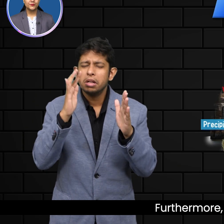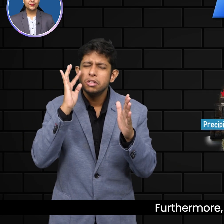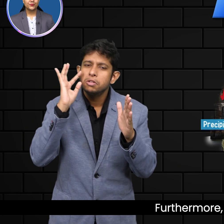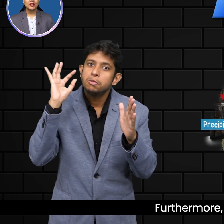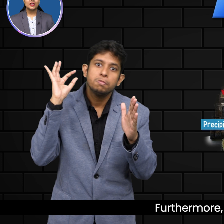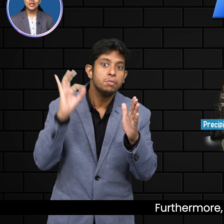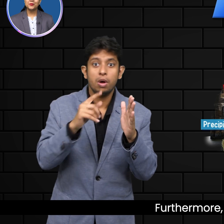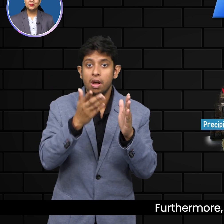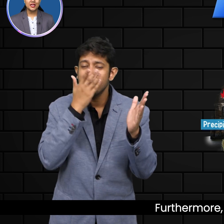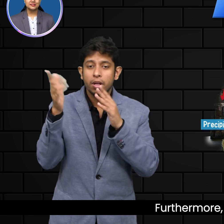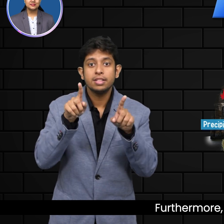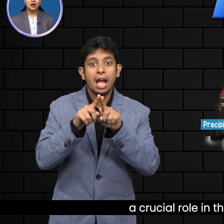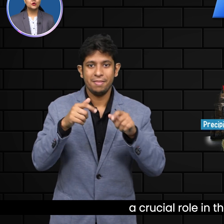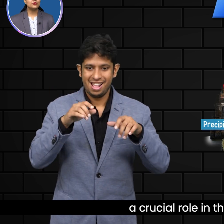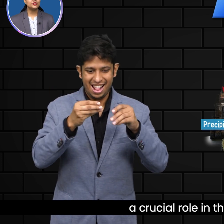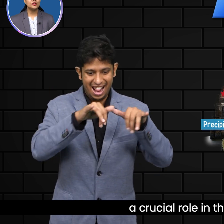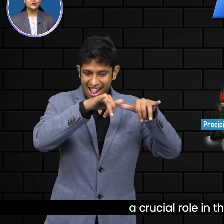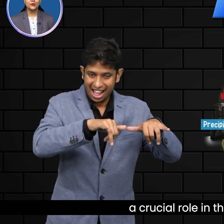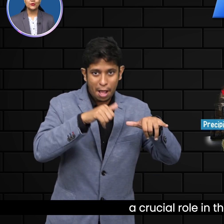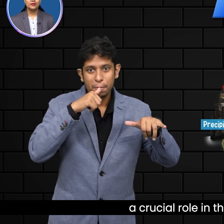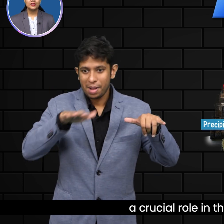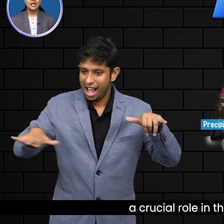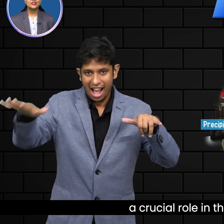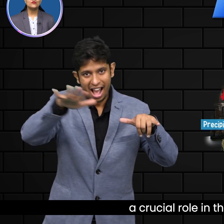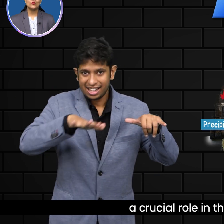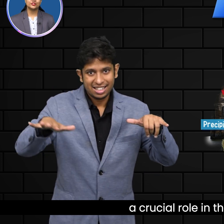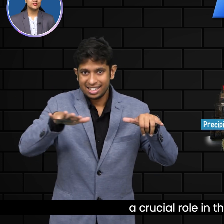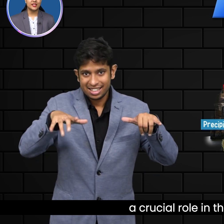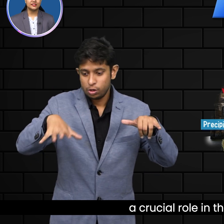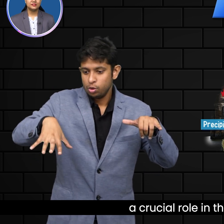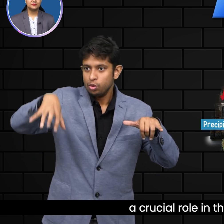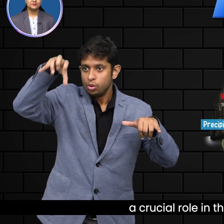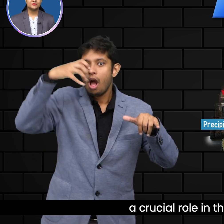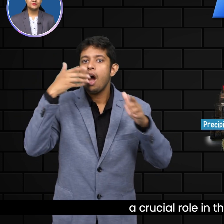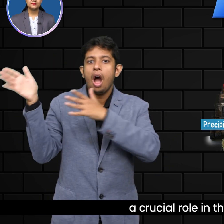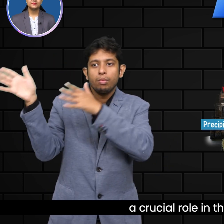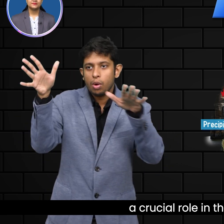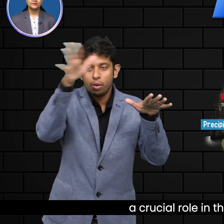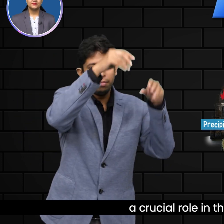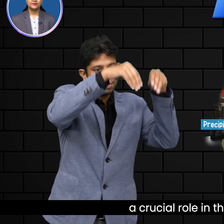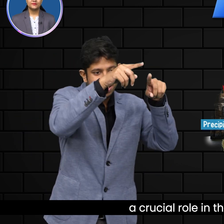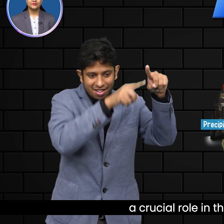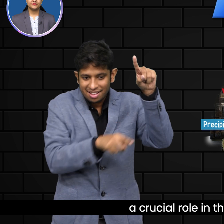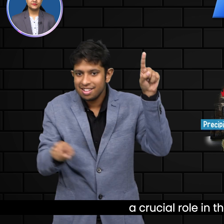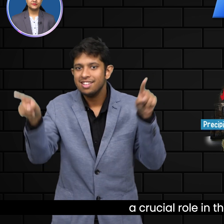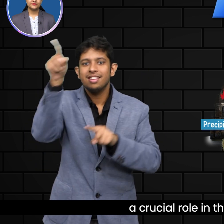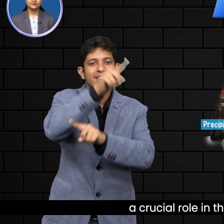Furthermore, air plays a crucial role in the water cycle.